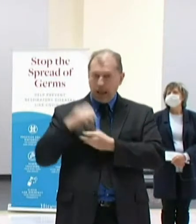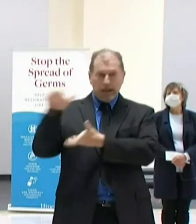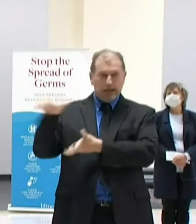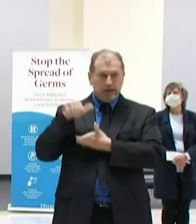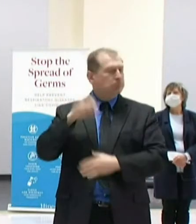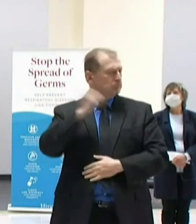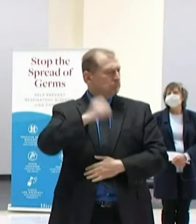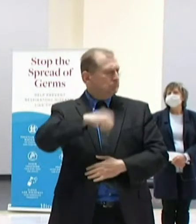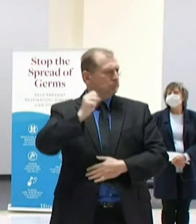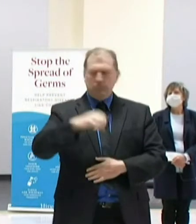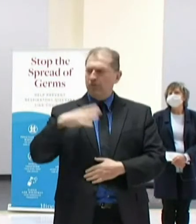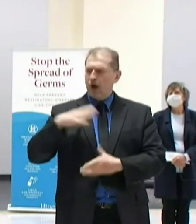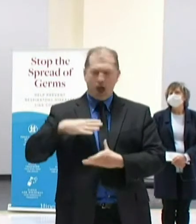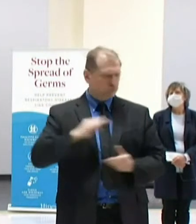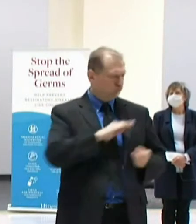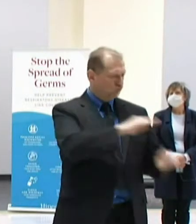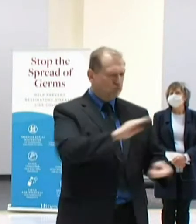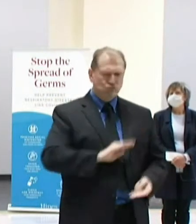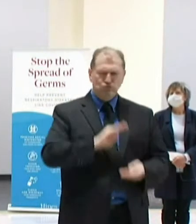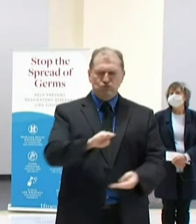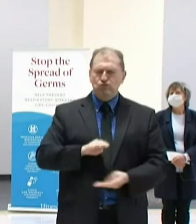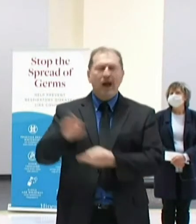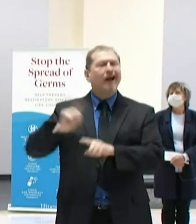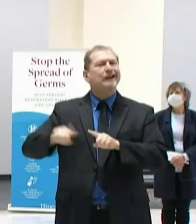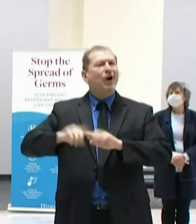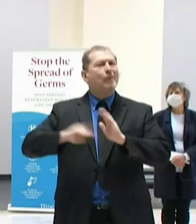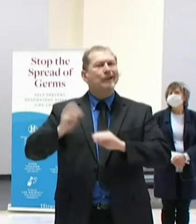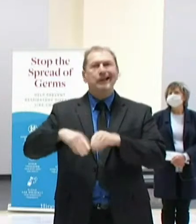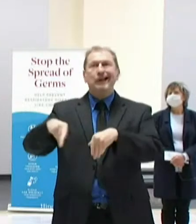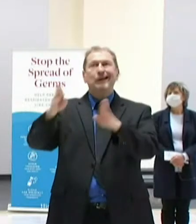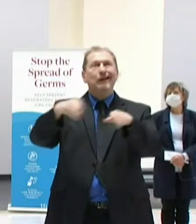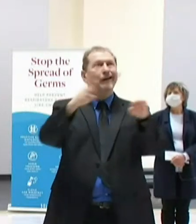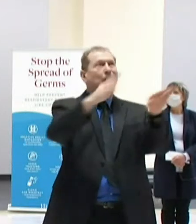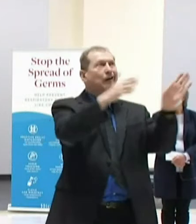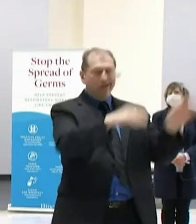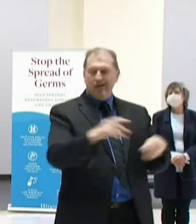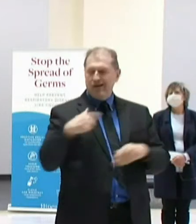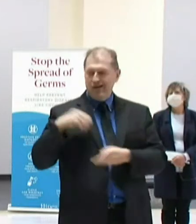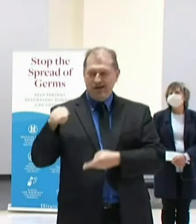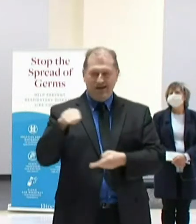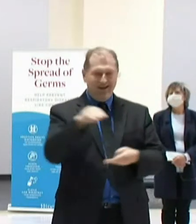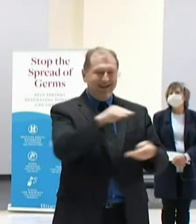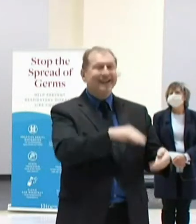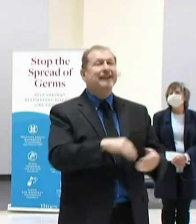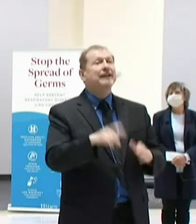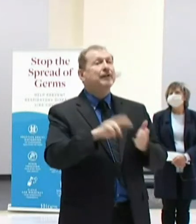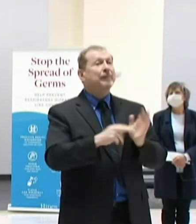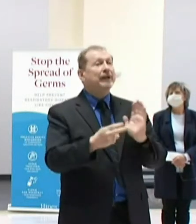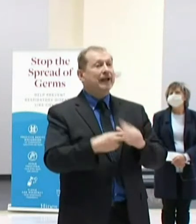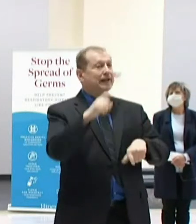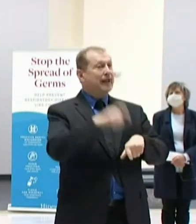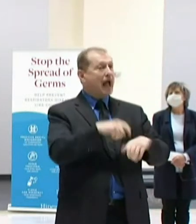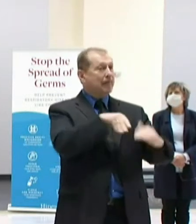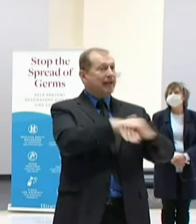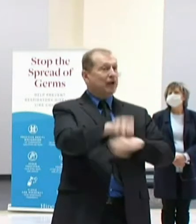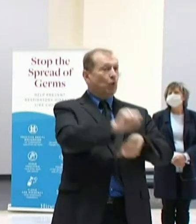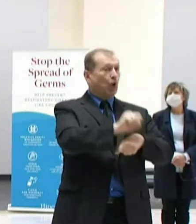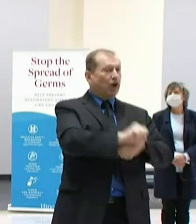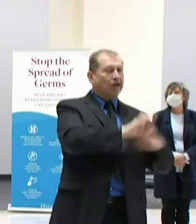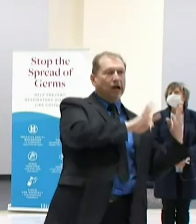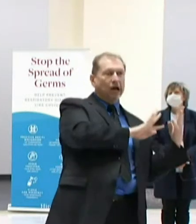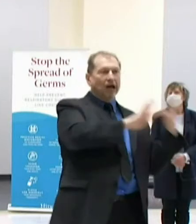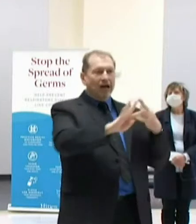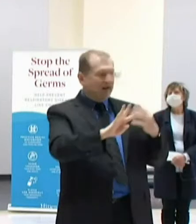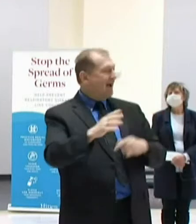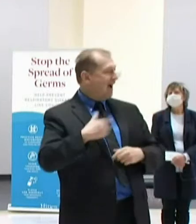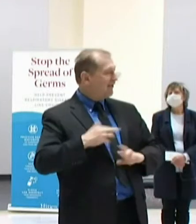our initial clinics at commercial buildings all take place during a shift change so that we can catch as many workers as